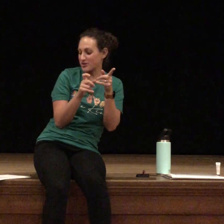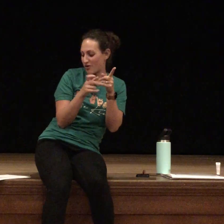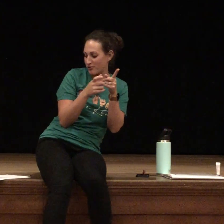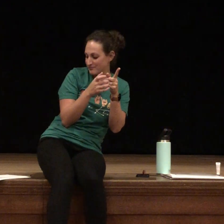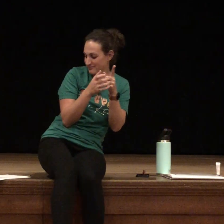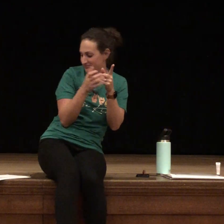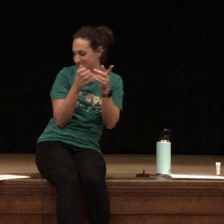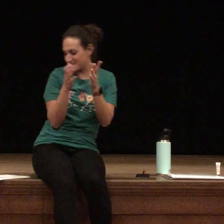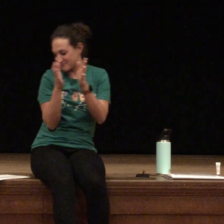So,